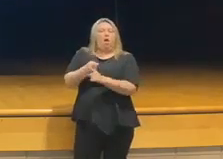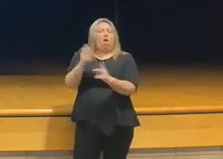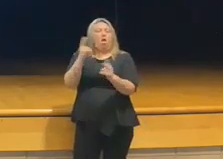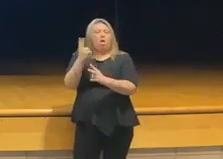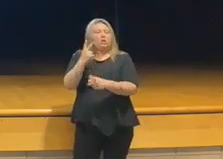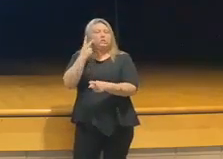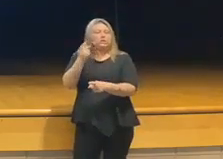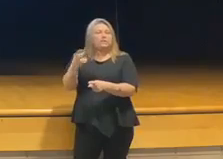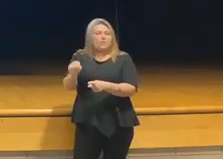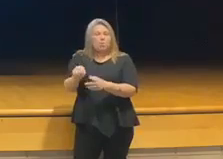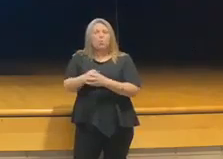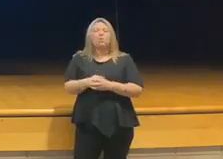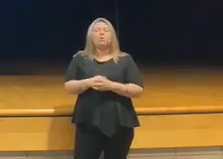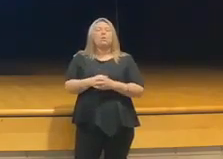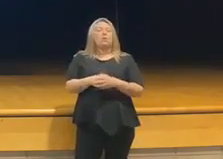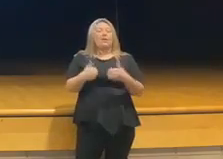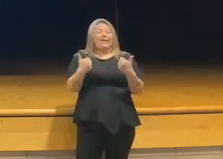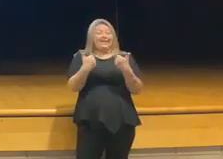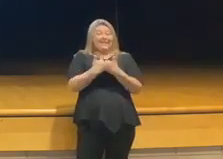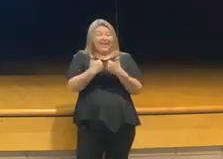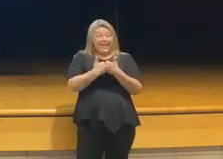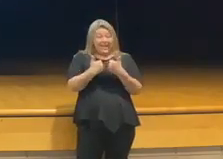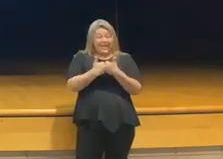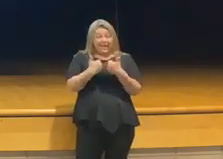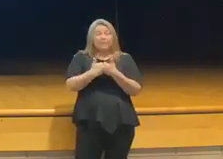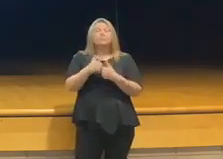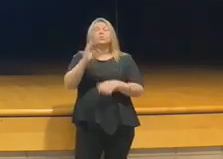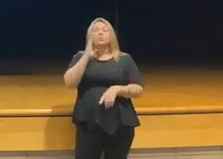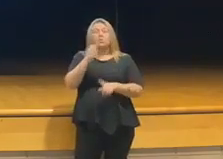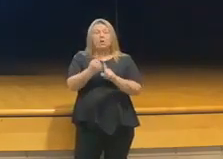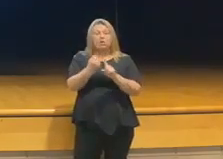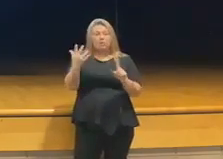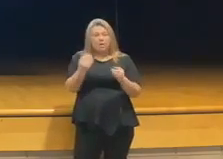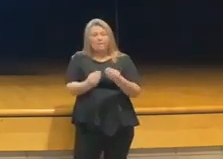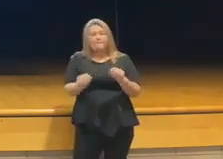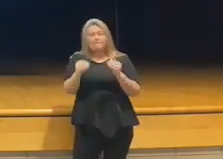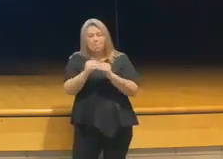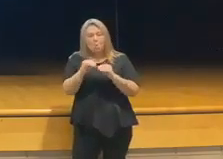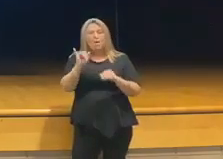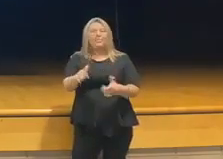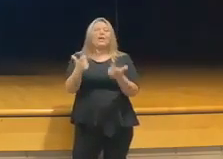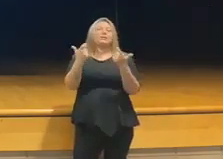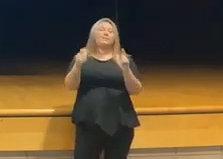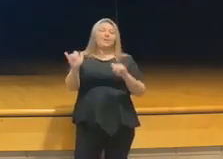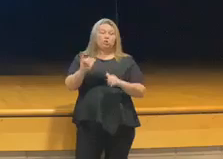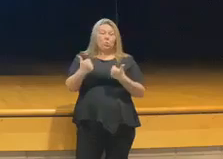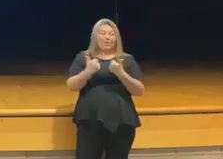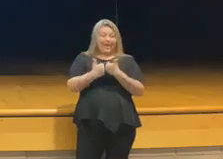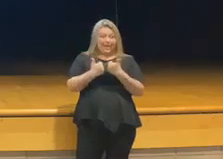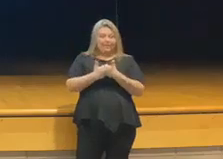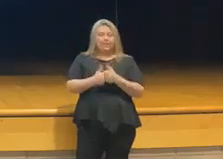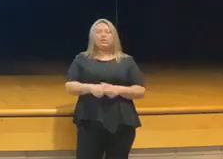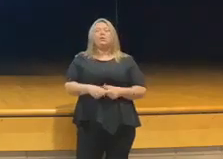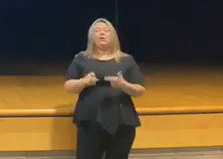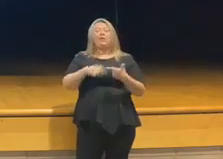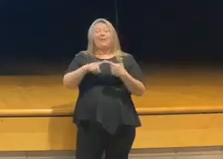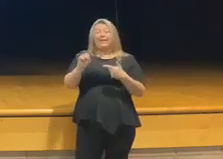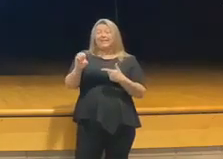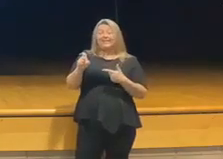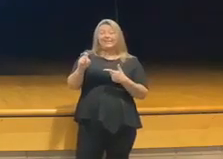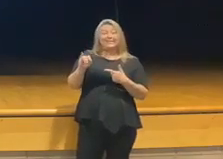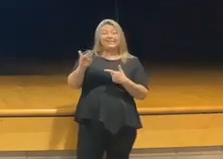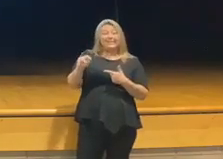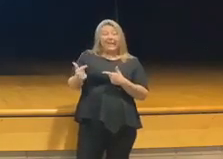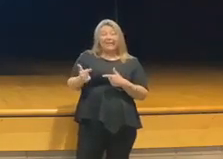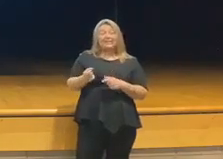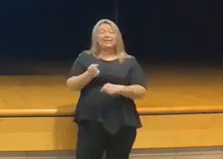Dangers of multiplayer games, and we're going to get a little more into that here in a minute, but that's a big one. Sexting. Sexting is the